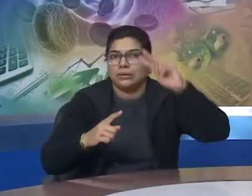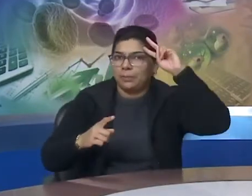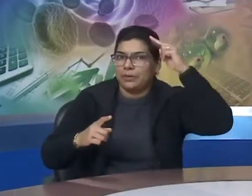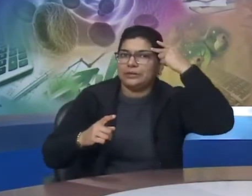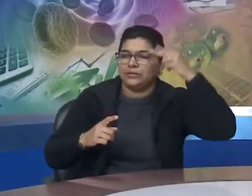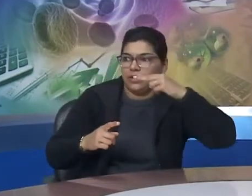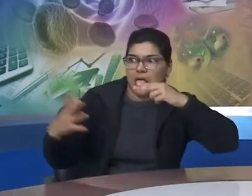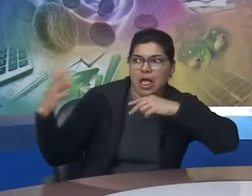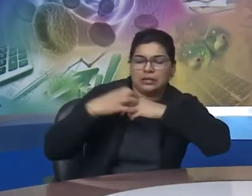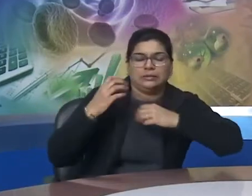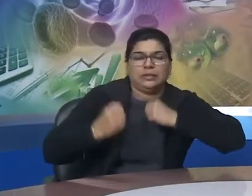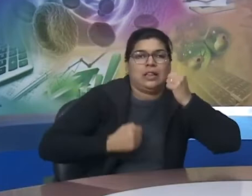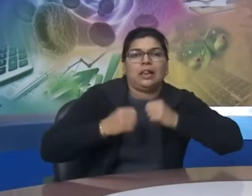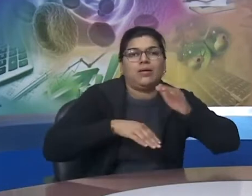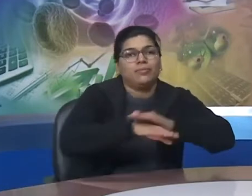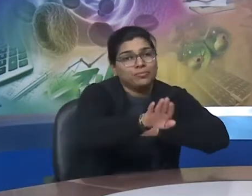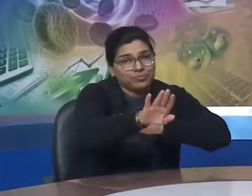want to harm anyone.